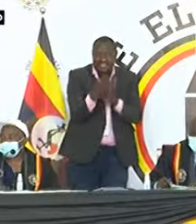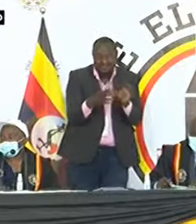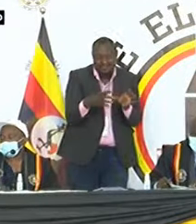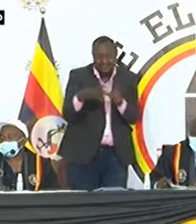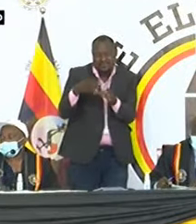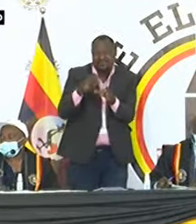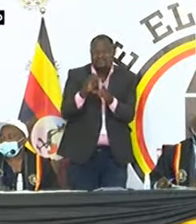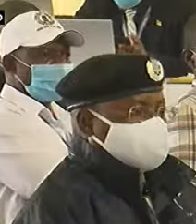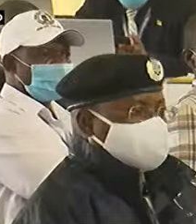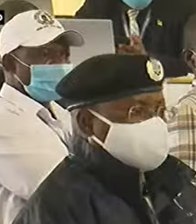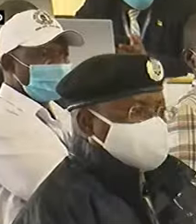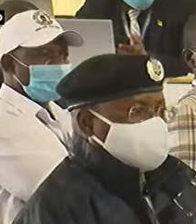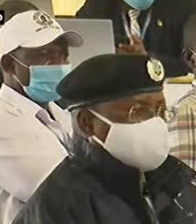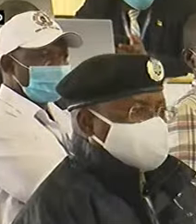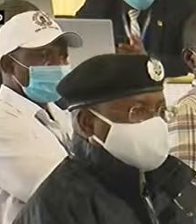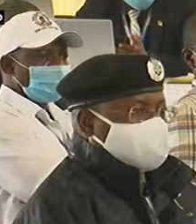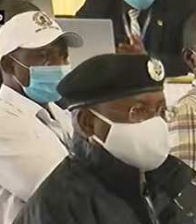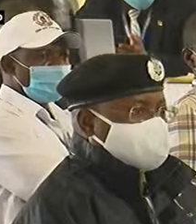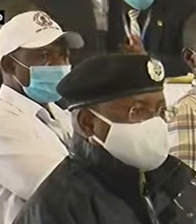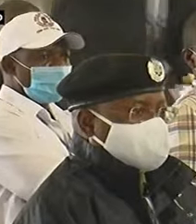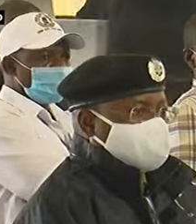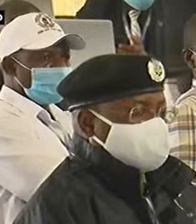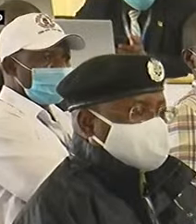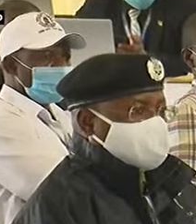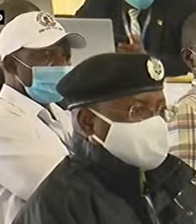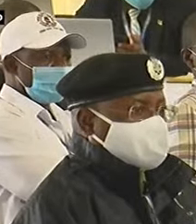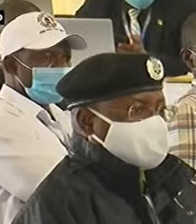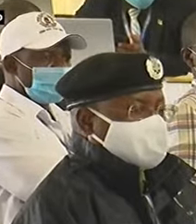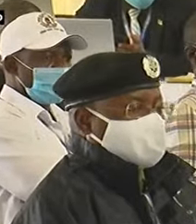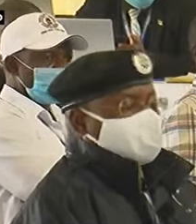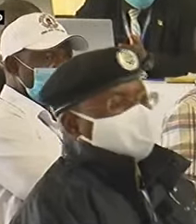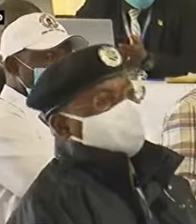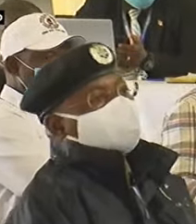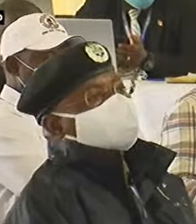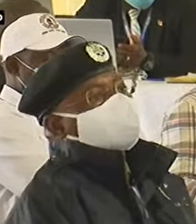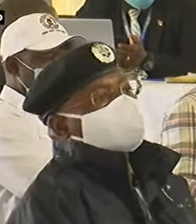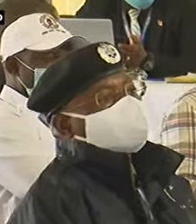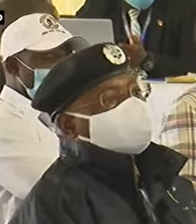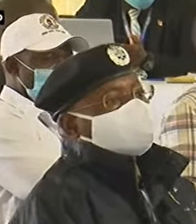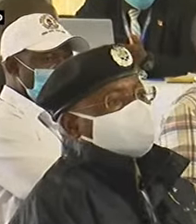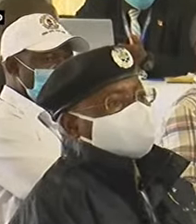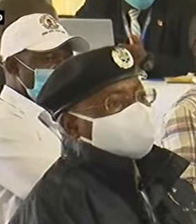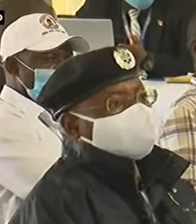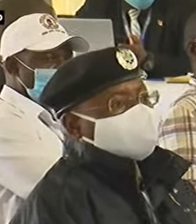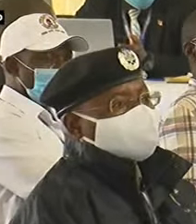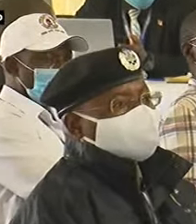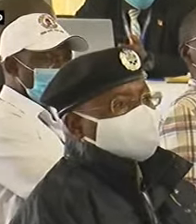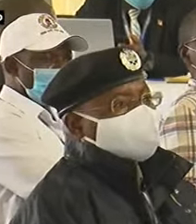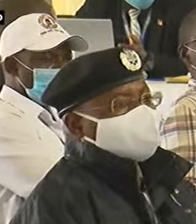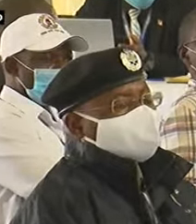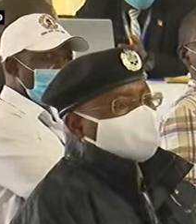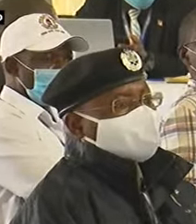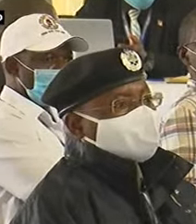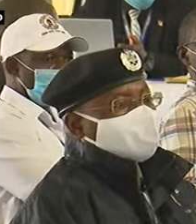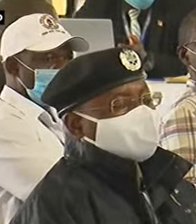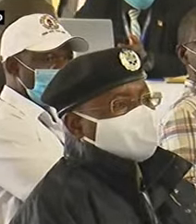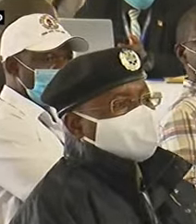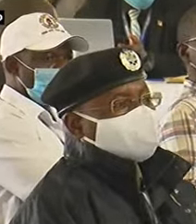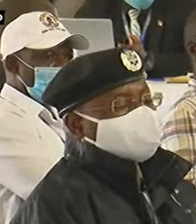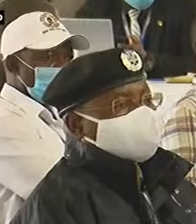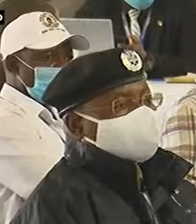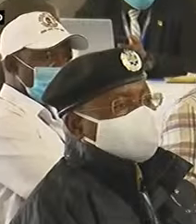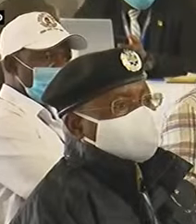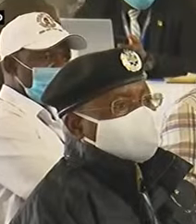when we were releasing the first provisional results, that the shutdown of the